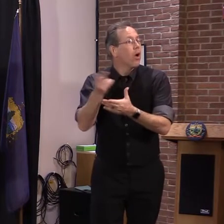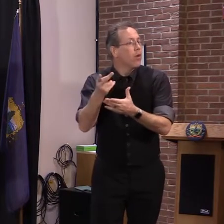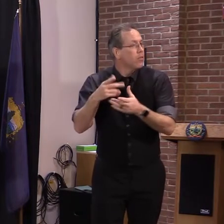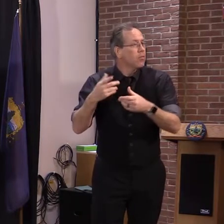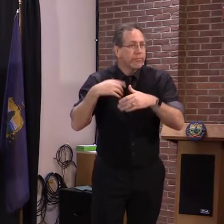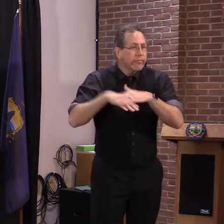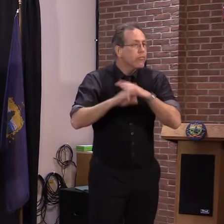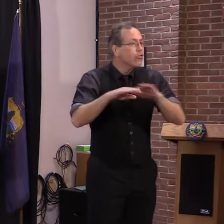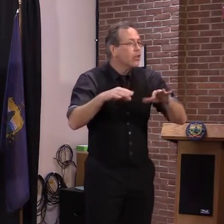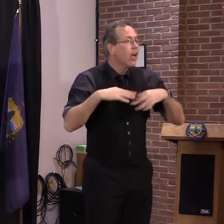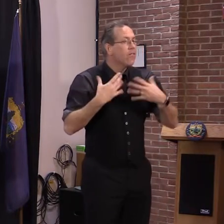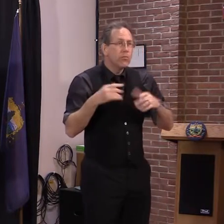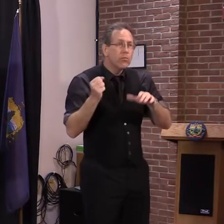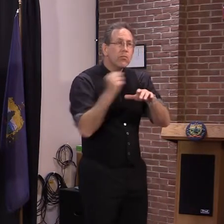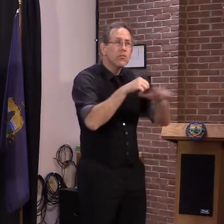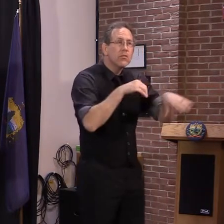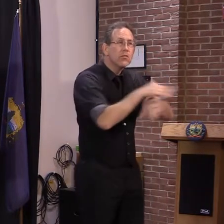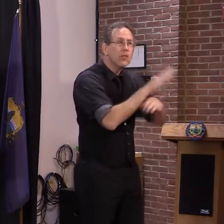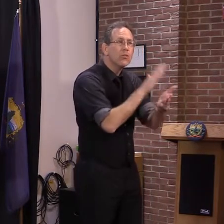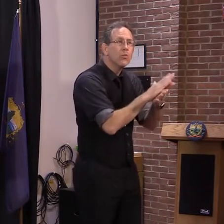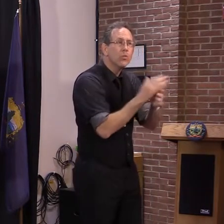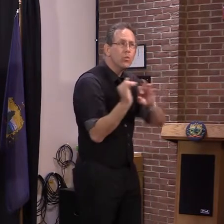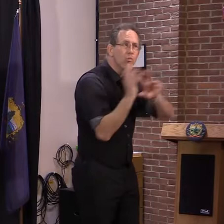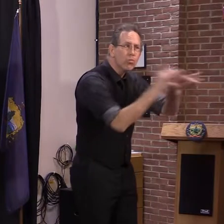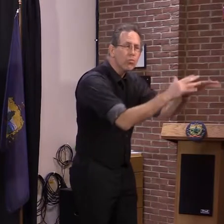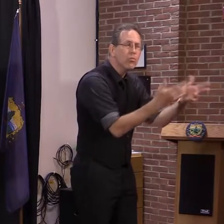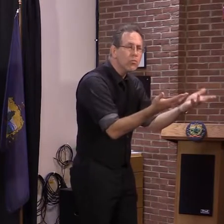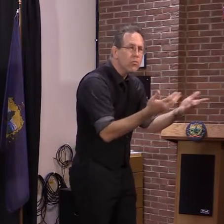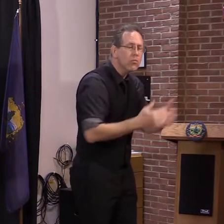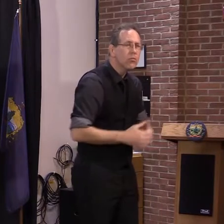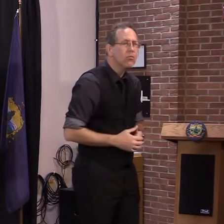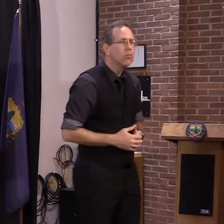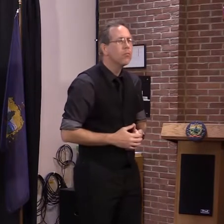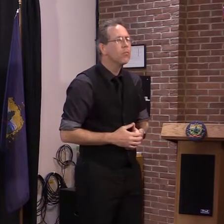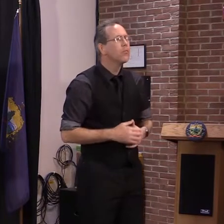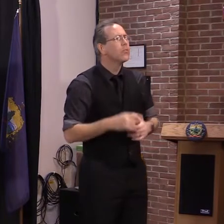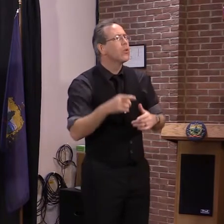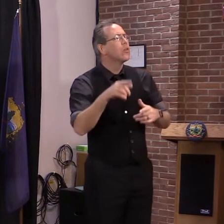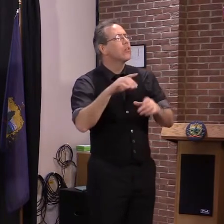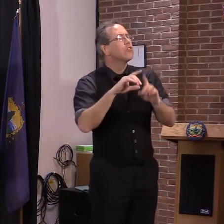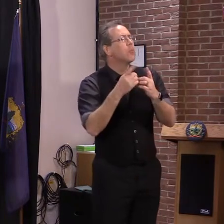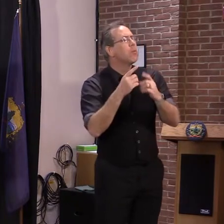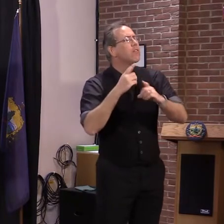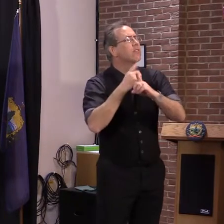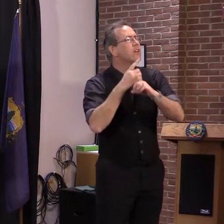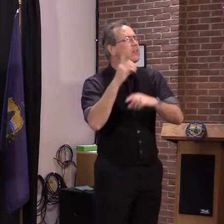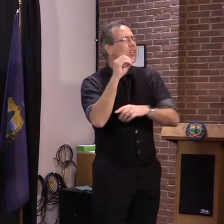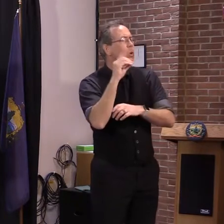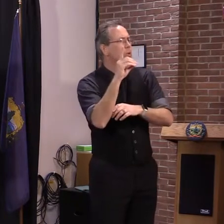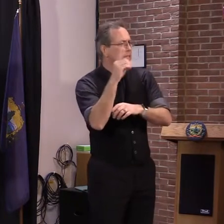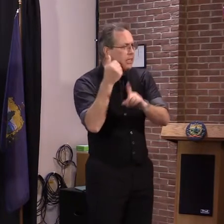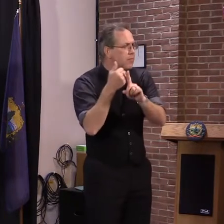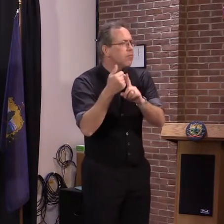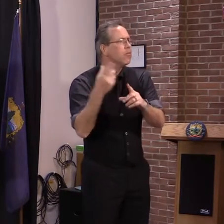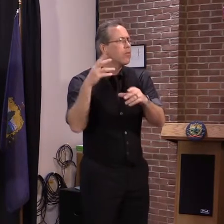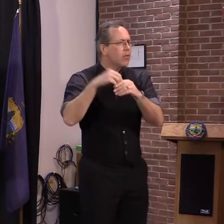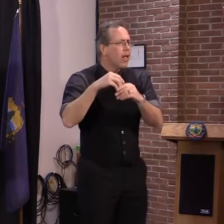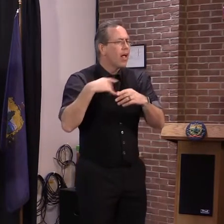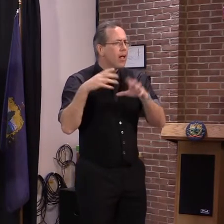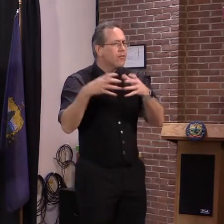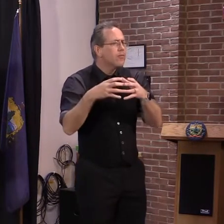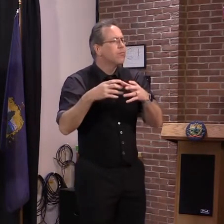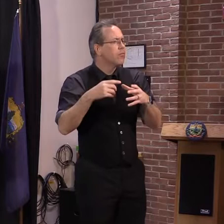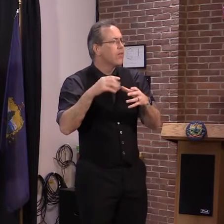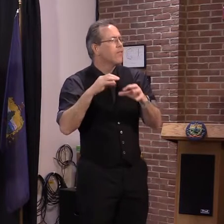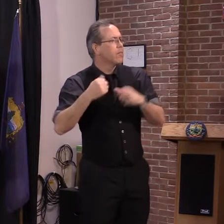schools. Data from the Department of Defense shows that since 2016, our population of military retirees in the